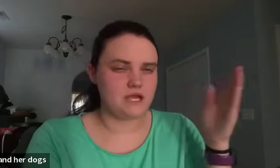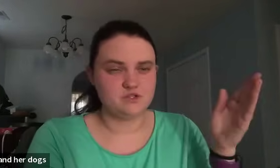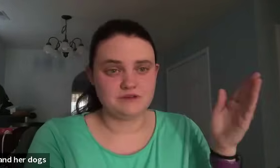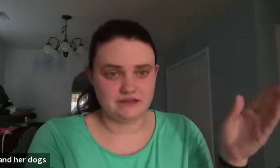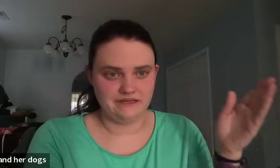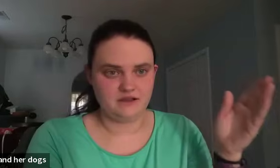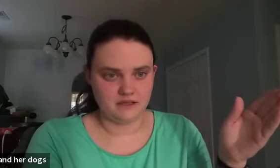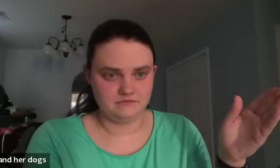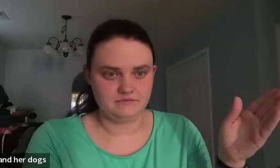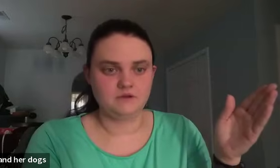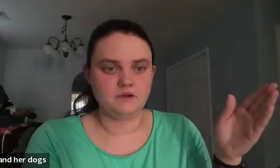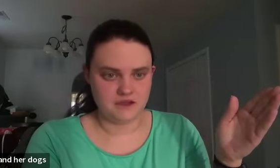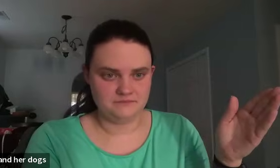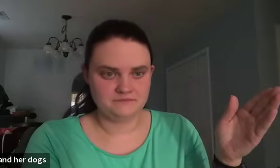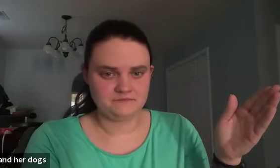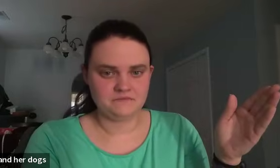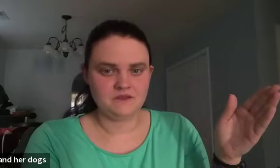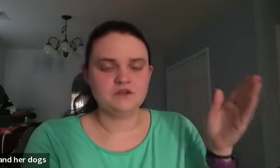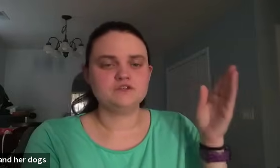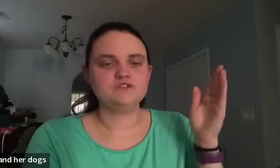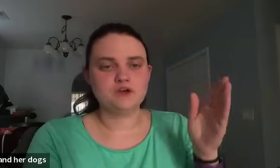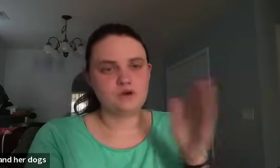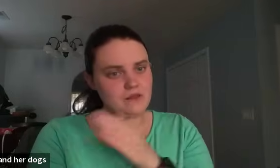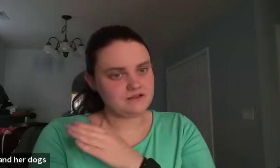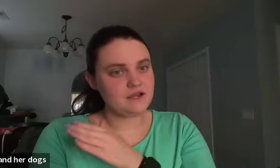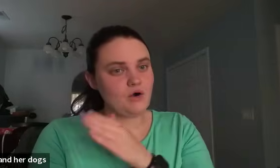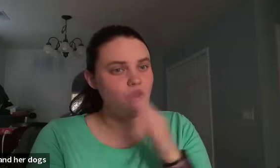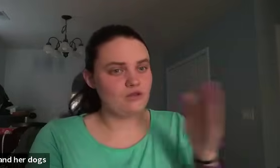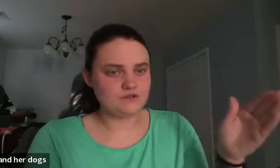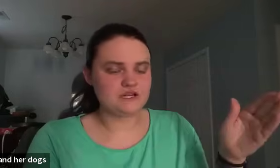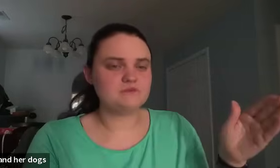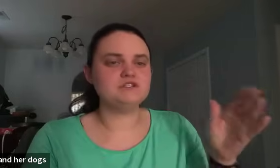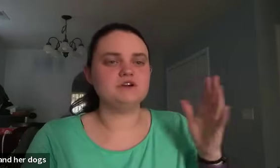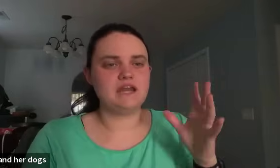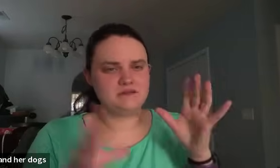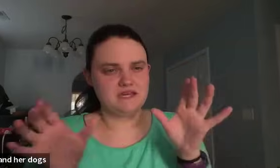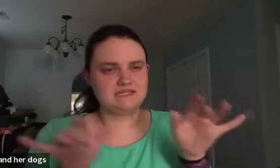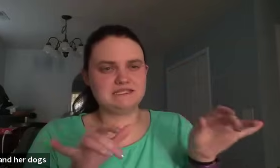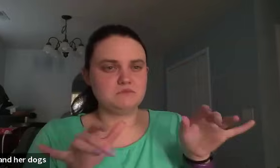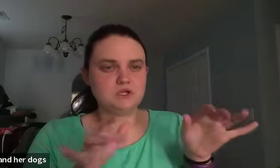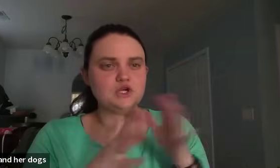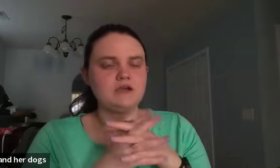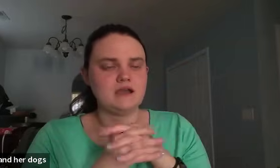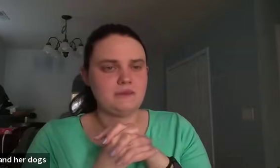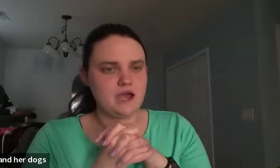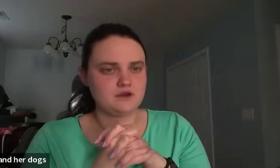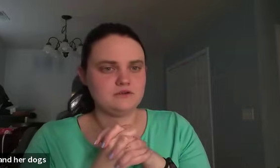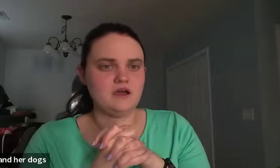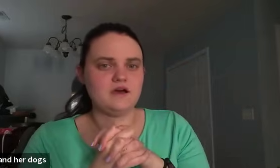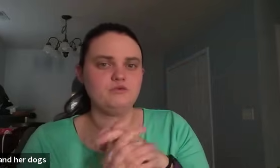up to 99. Okay? So, luckily, all of those numbers are going to have that similar kind of pattern of